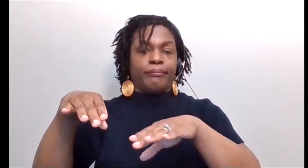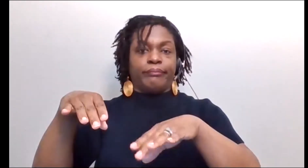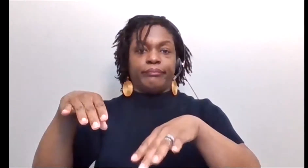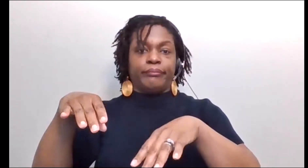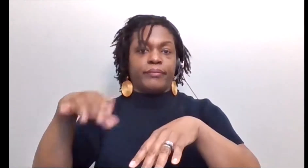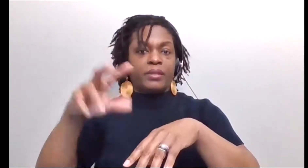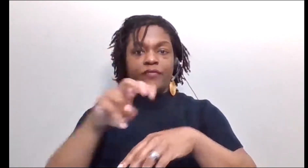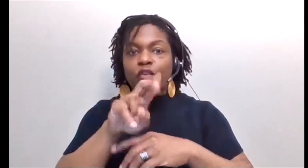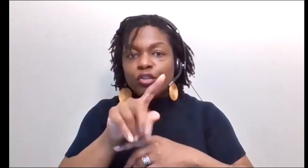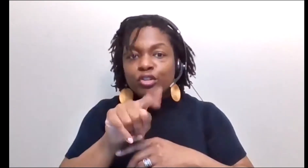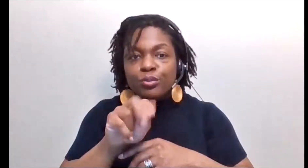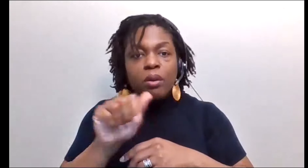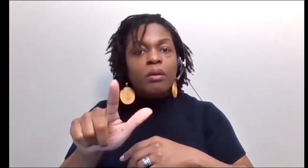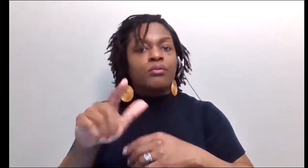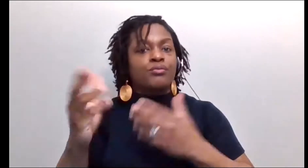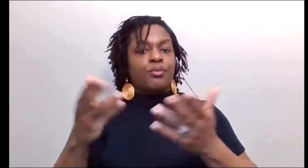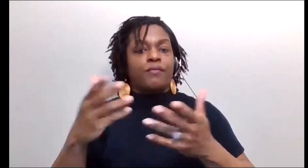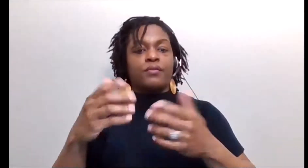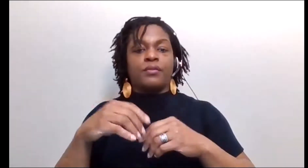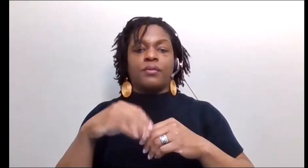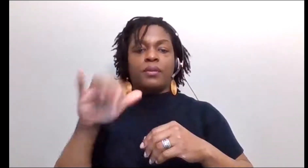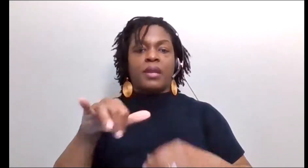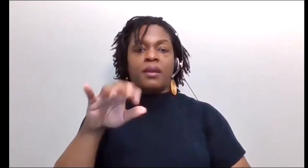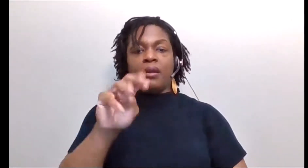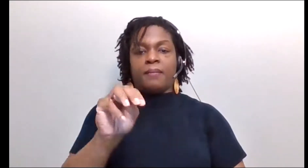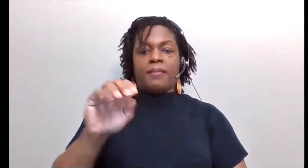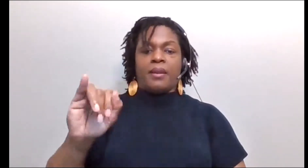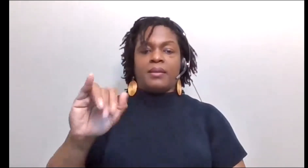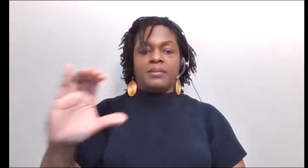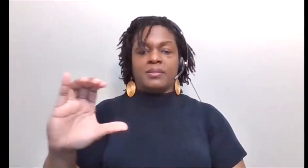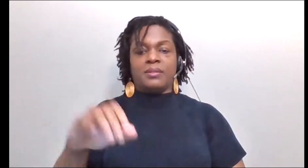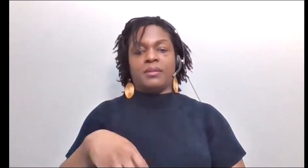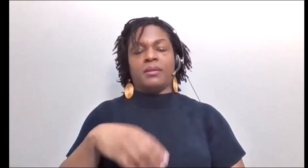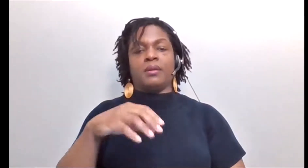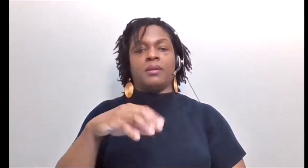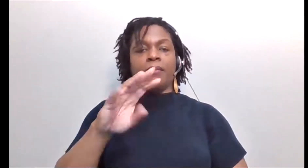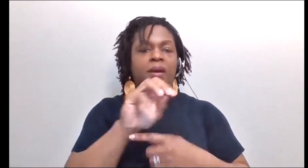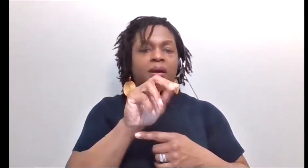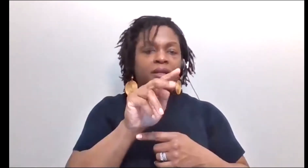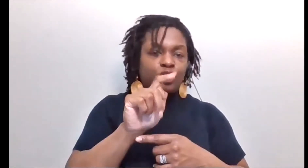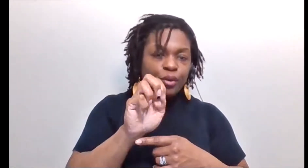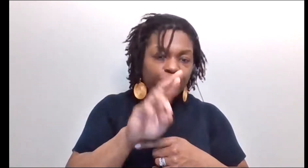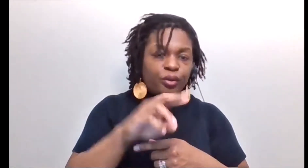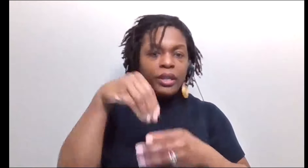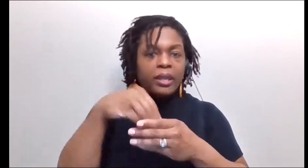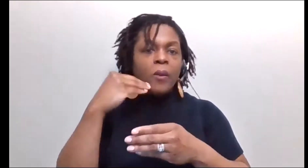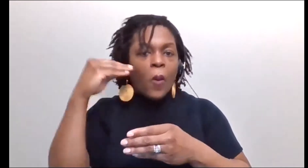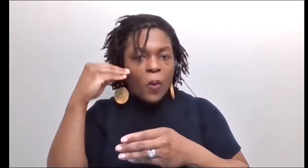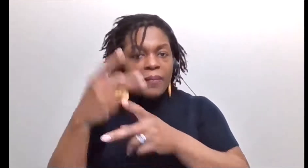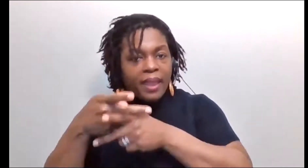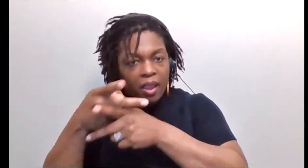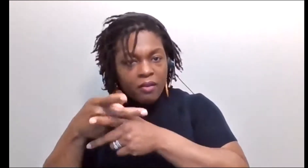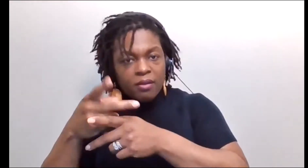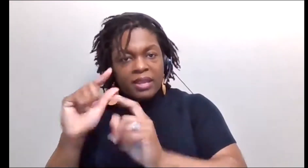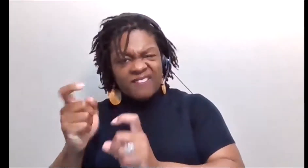virtual services, the MIC, that's the monitor in-home caregiving. That's already into some of the waivers permanent that we plan to put